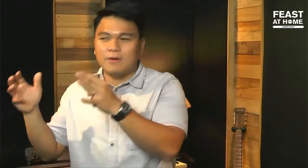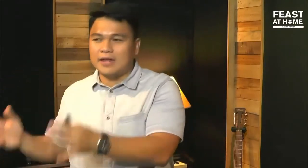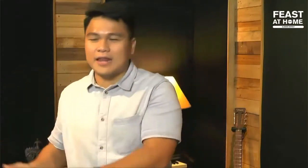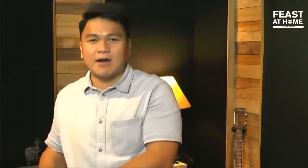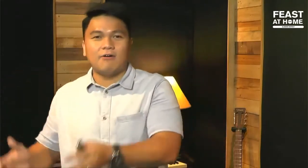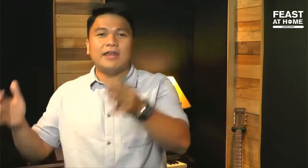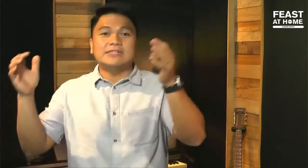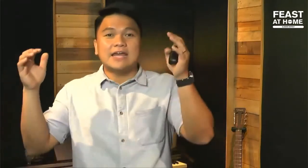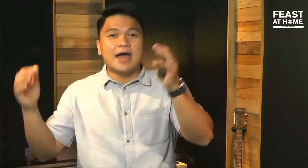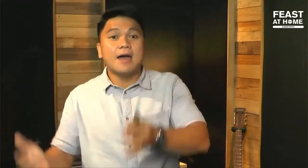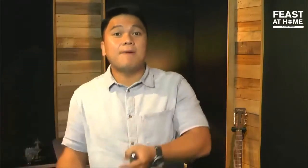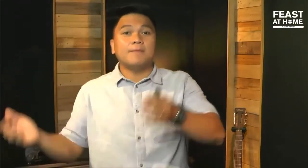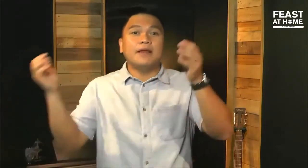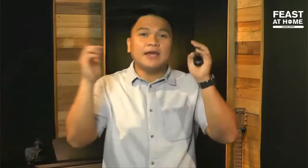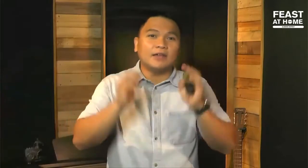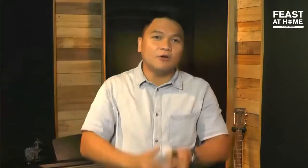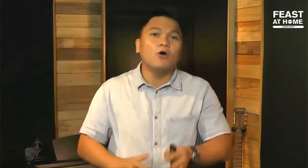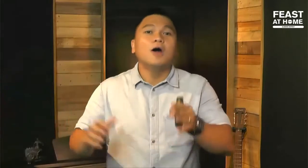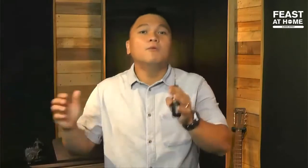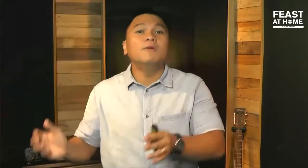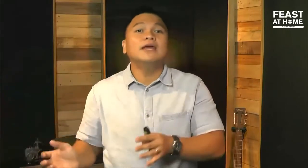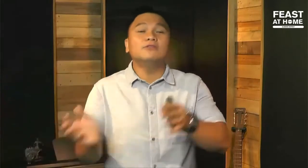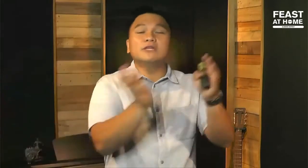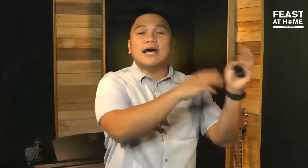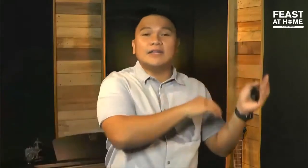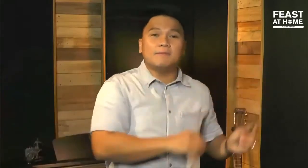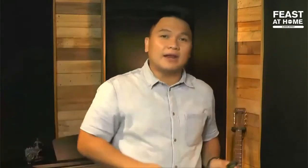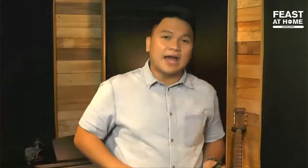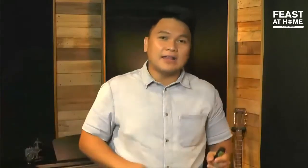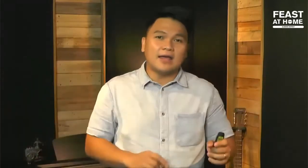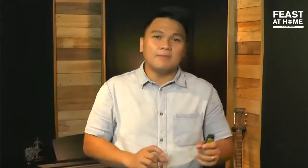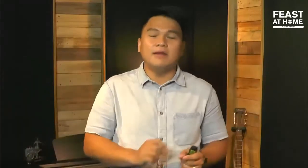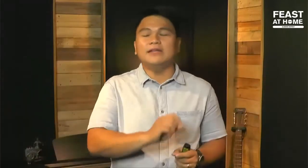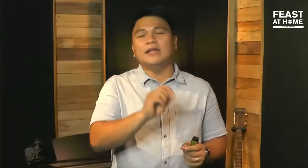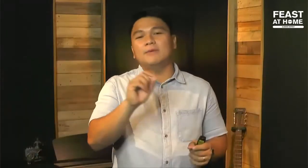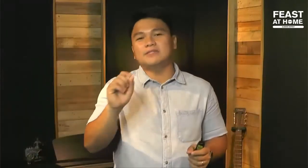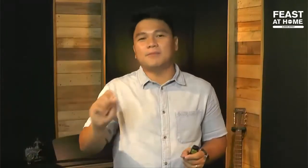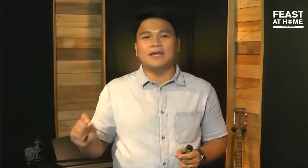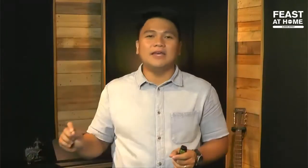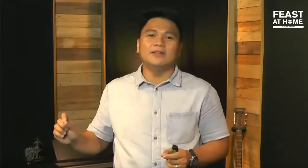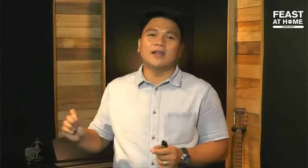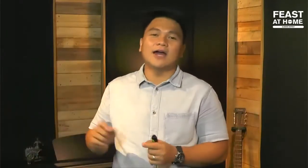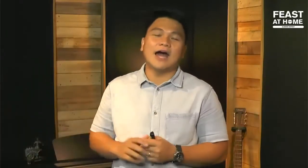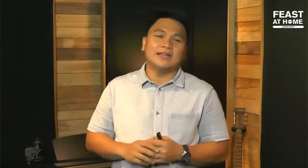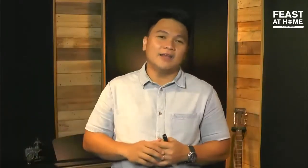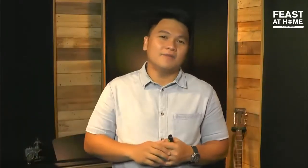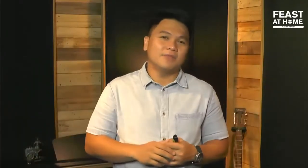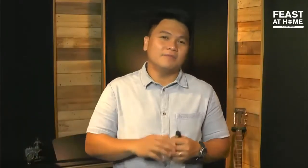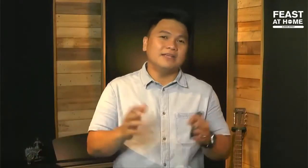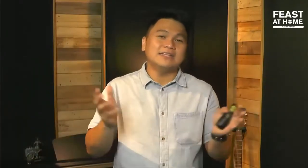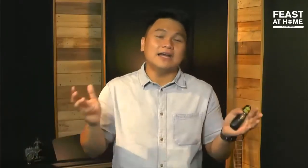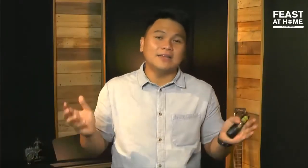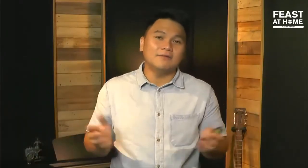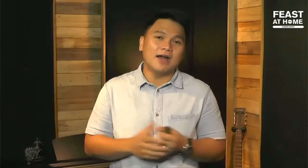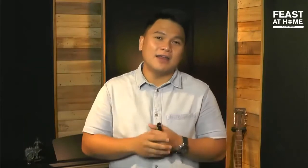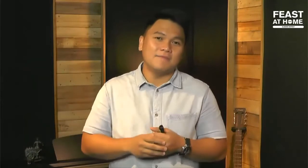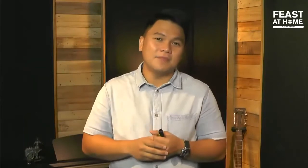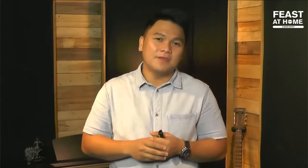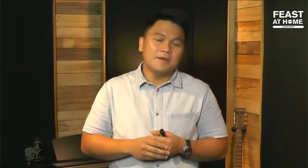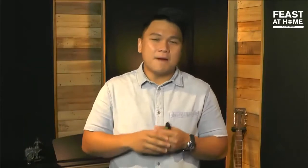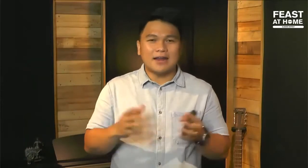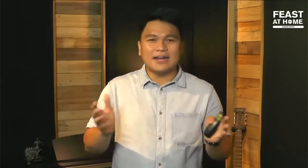niyang gumaling na, okay na sana. Pagbalik ito, bumalik dun sa dating barkada. Balik na naman sa pagiging drug addict. Balik sa dating